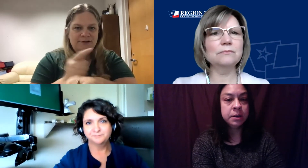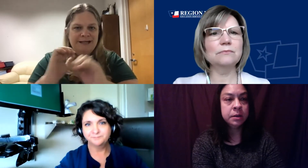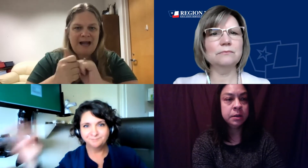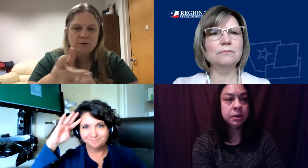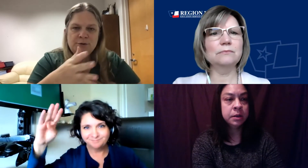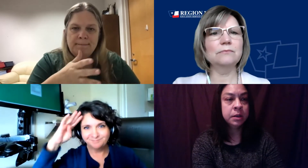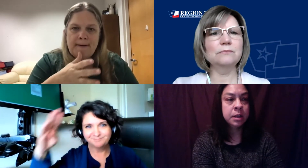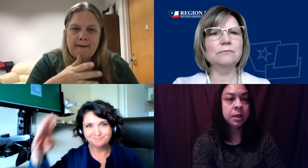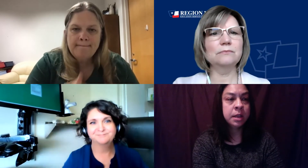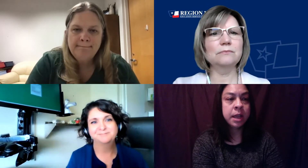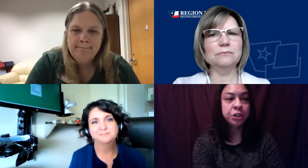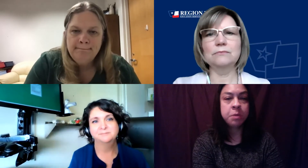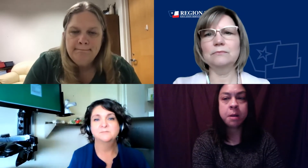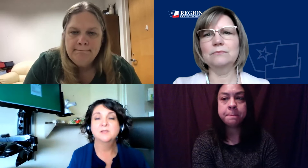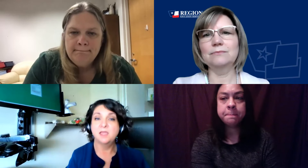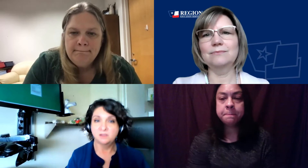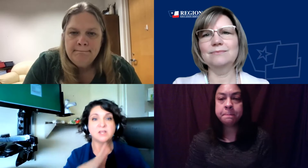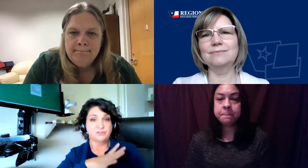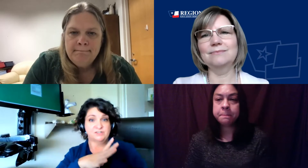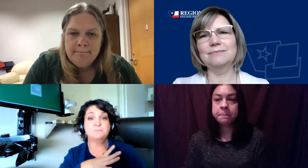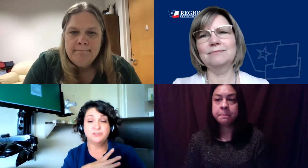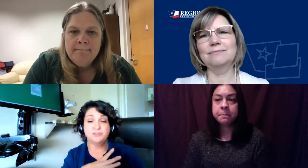Ejani, how's your mom?